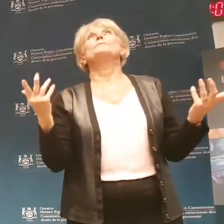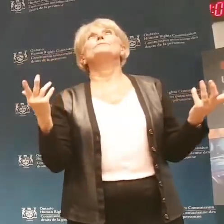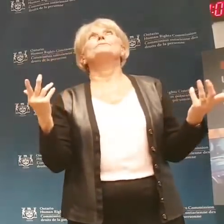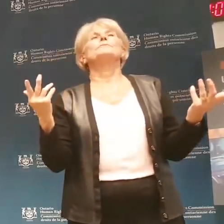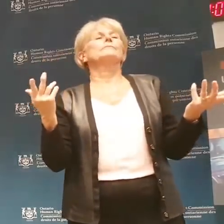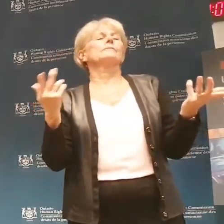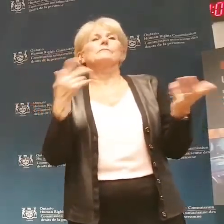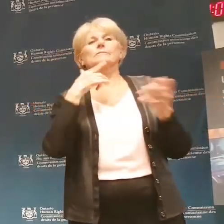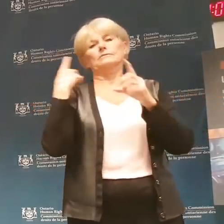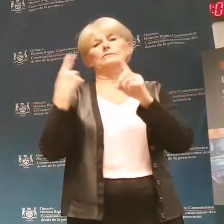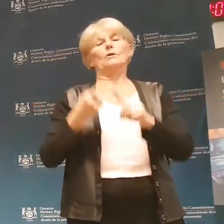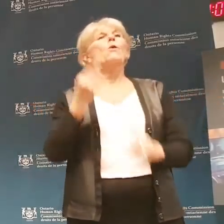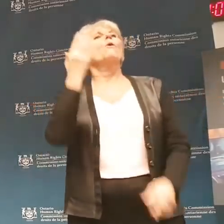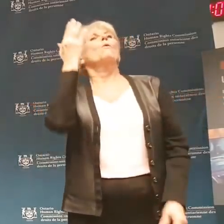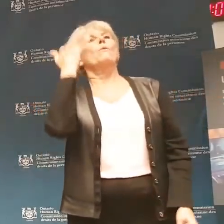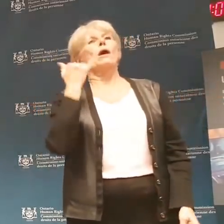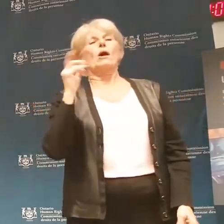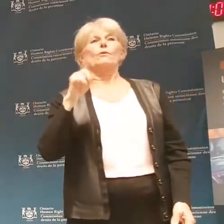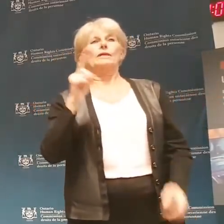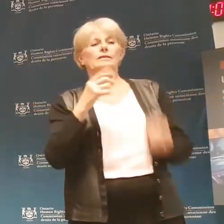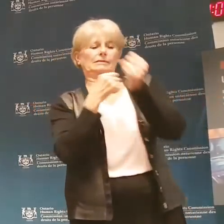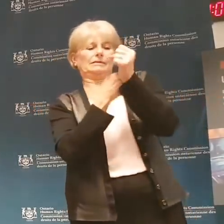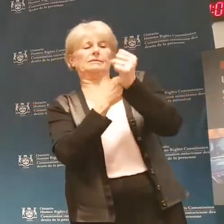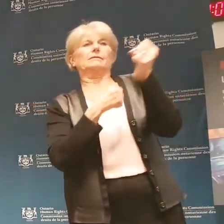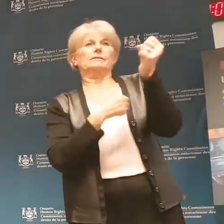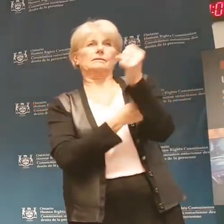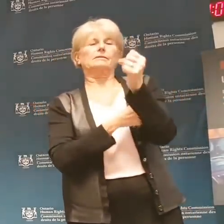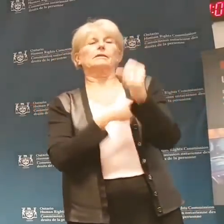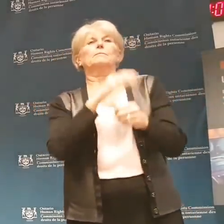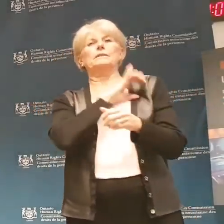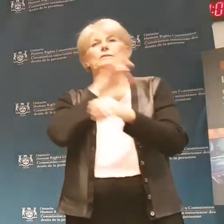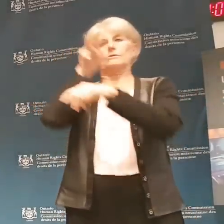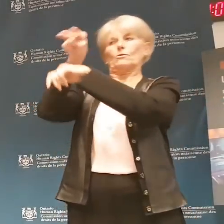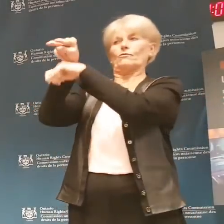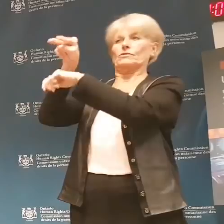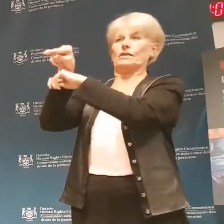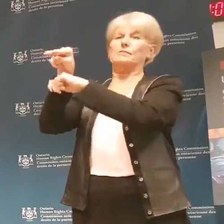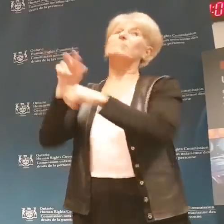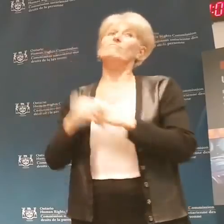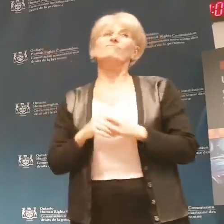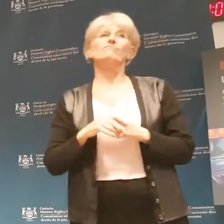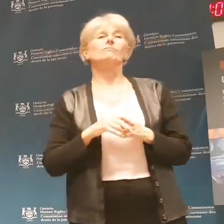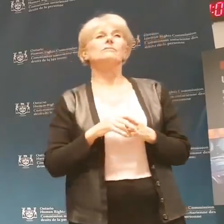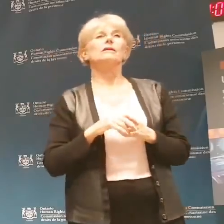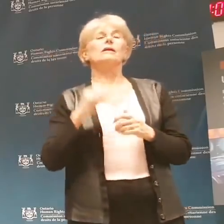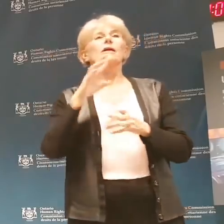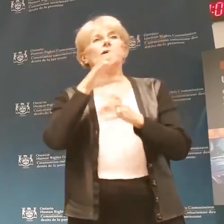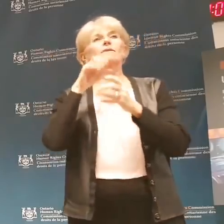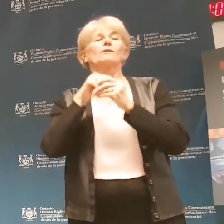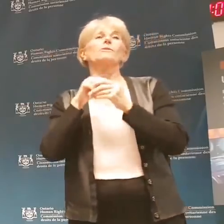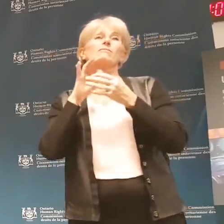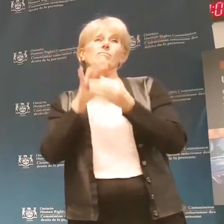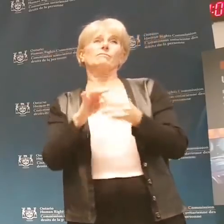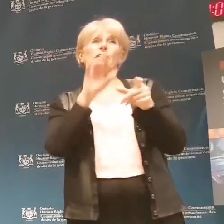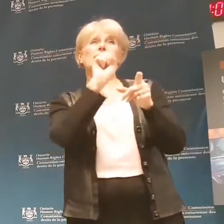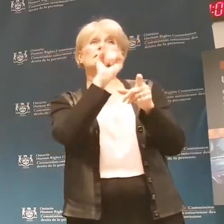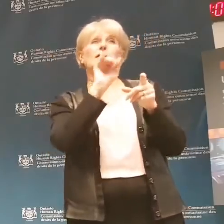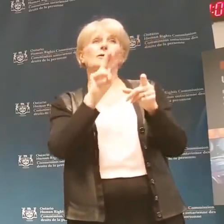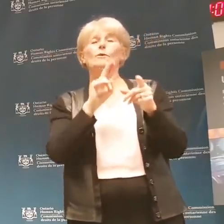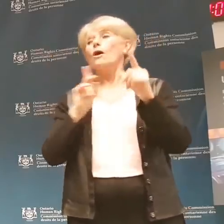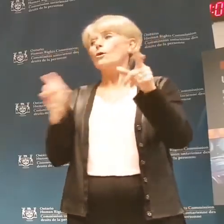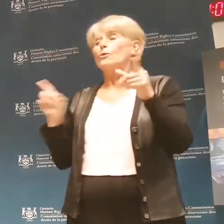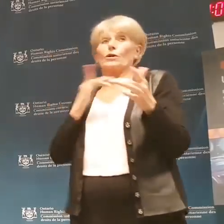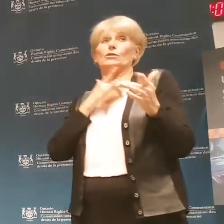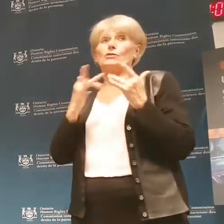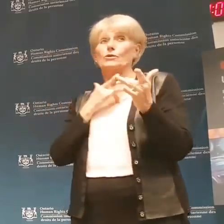really speaks to why we need to strengthen police oversight, including related to the SIU. Are you concerned